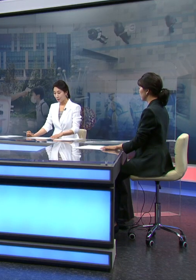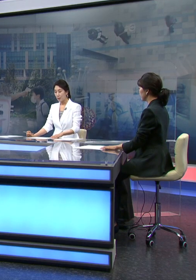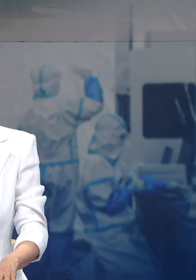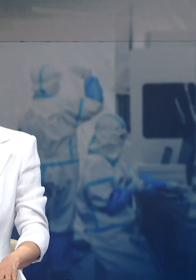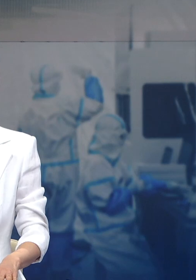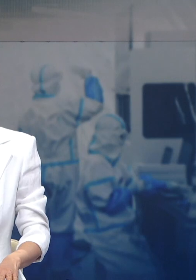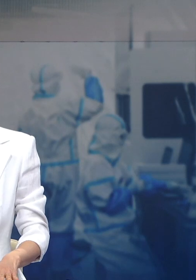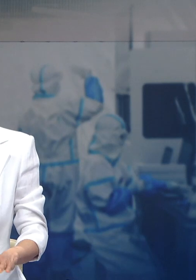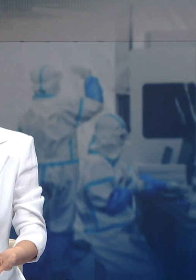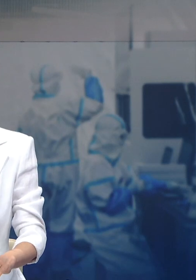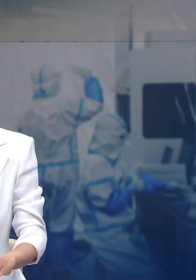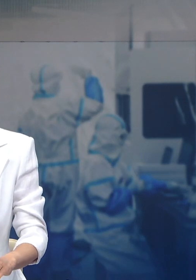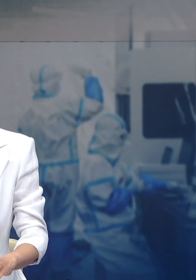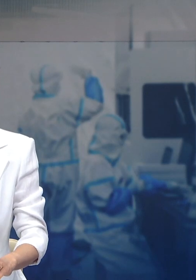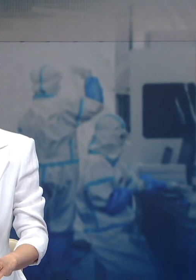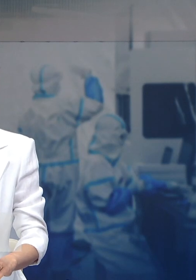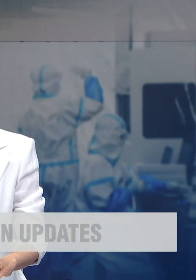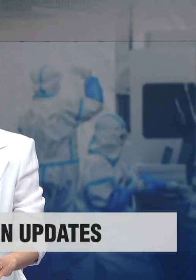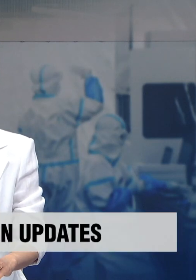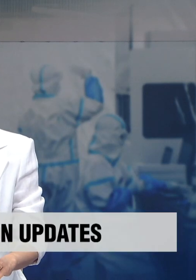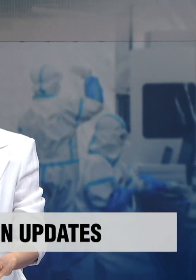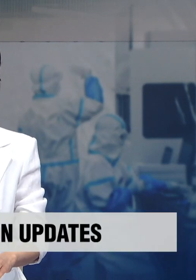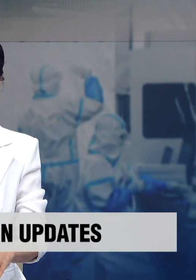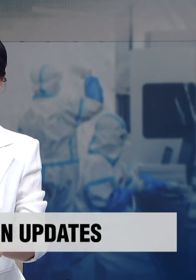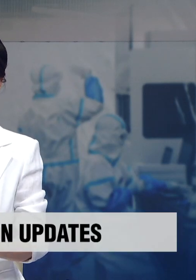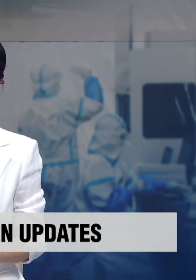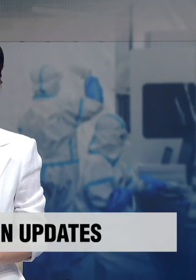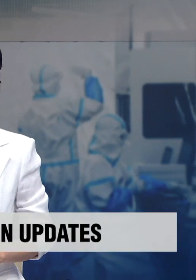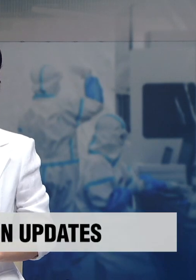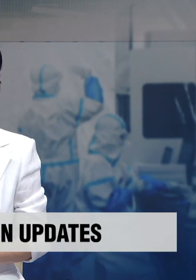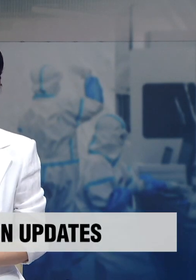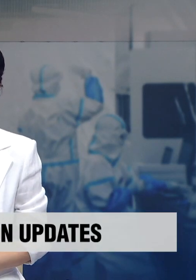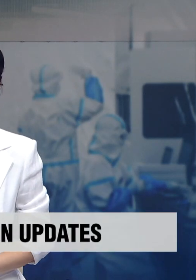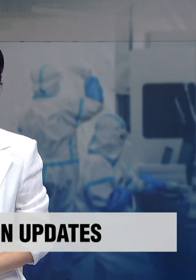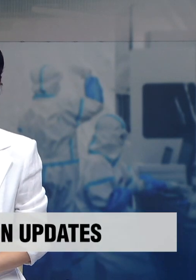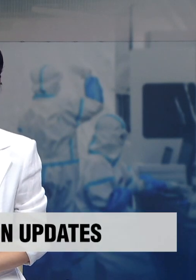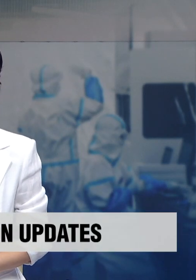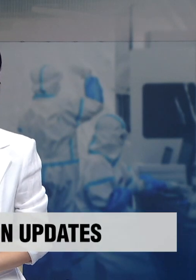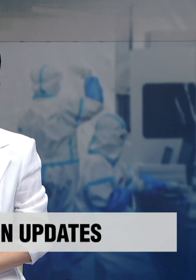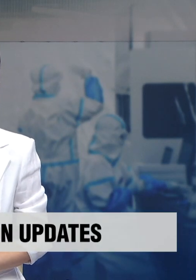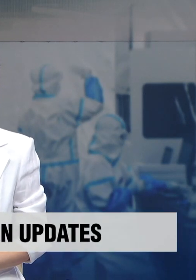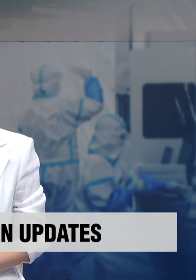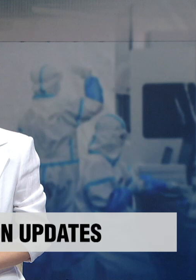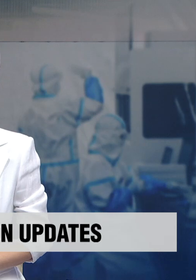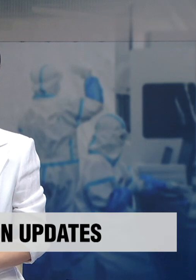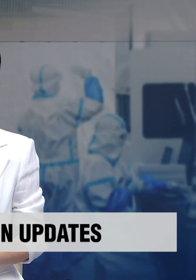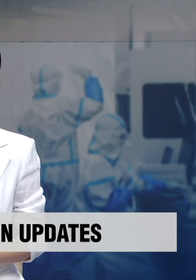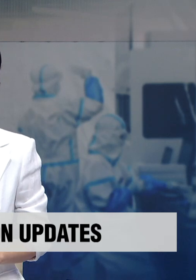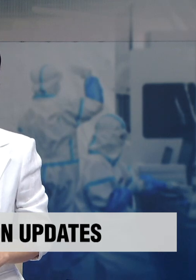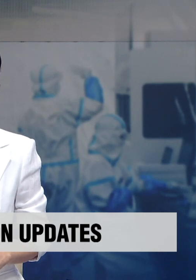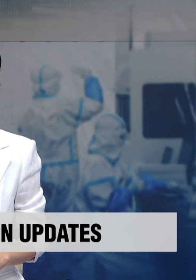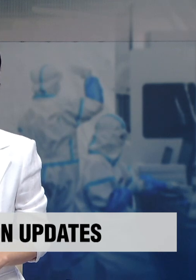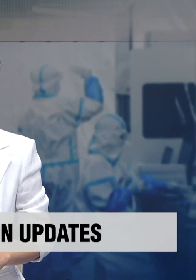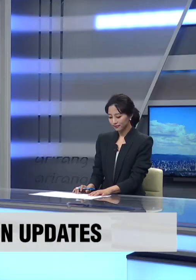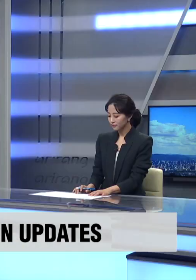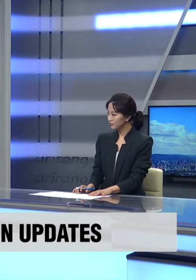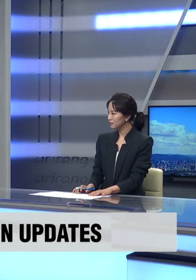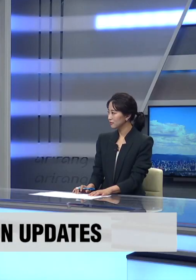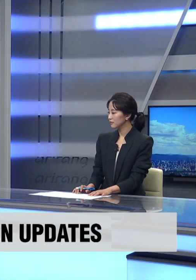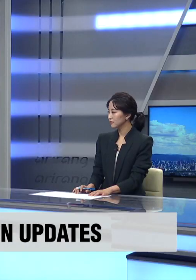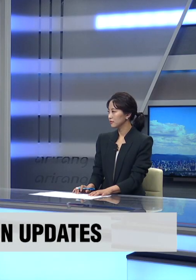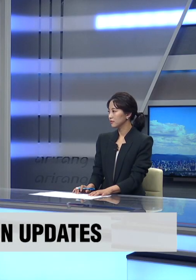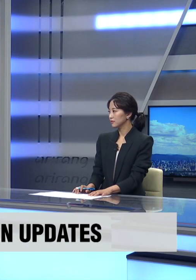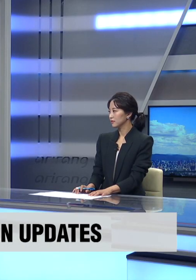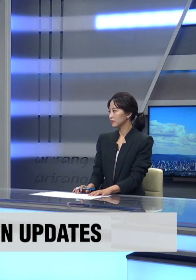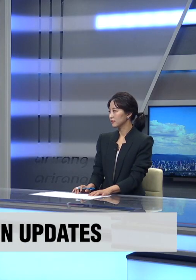Meanwhile, back on the local vaccination campaign, we have marked a milestone on that front earlier on Thursday. And I have Kim Sung-yeon here in the studio